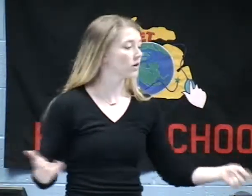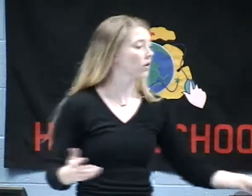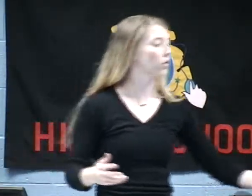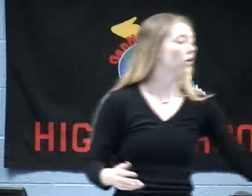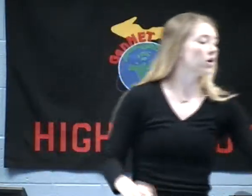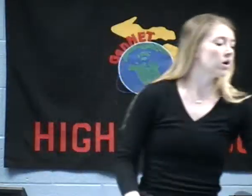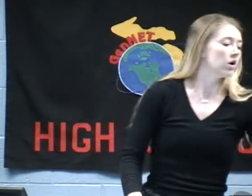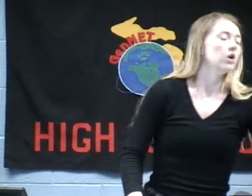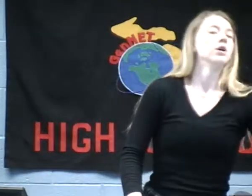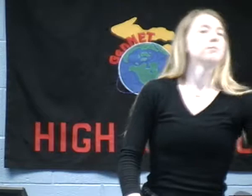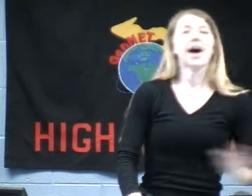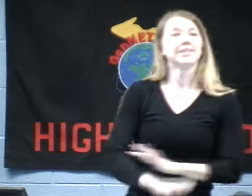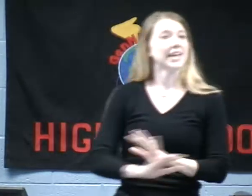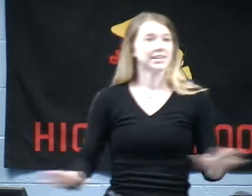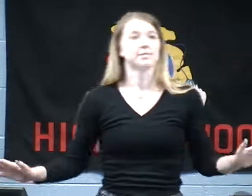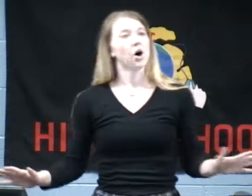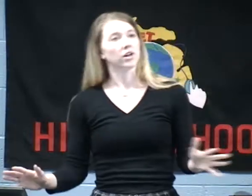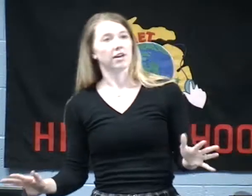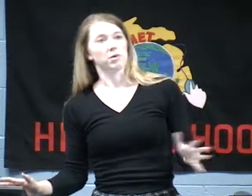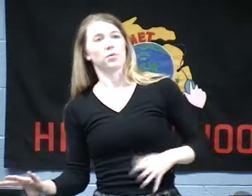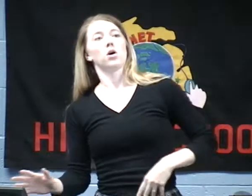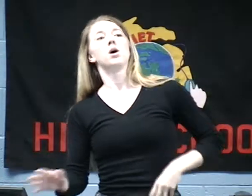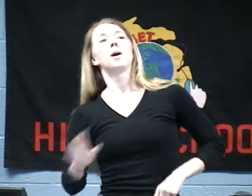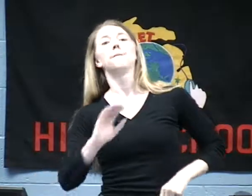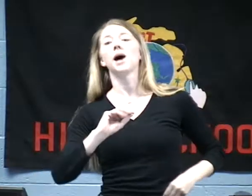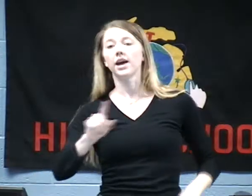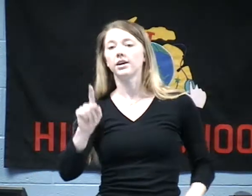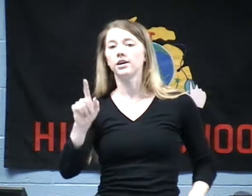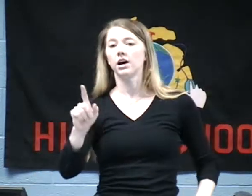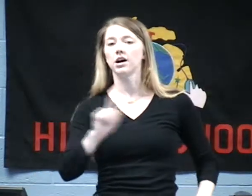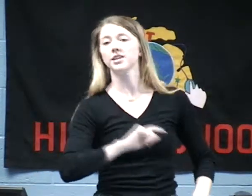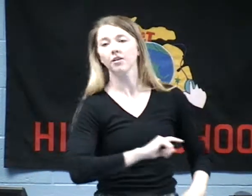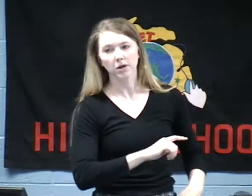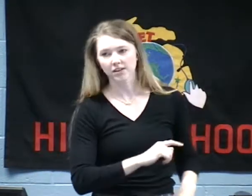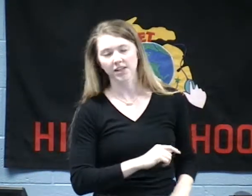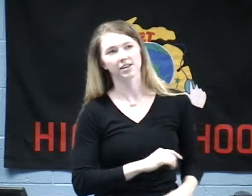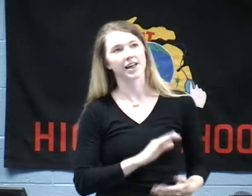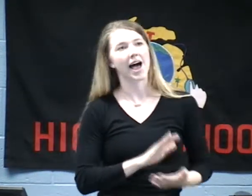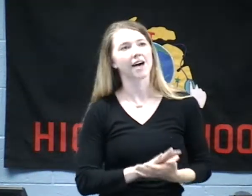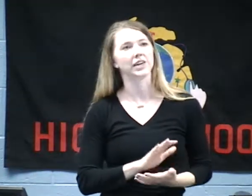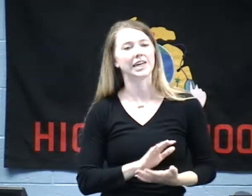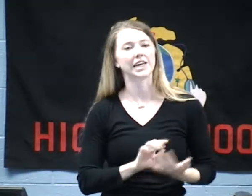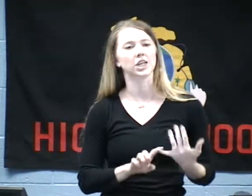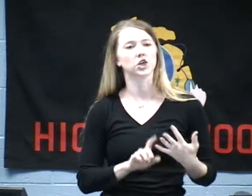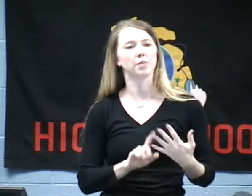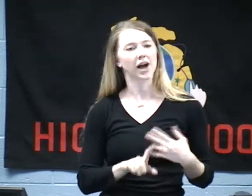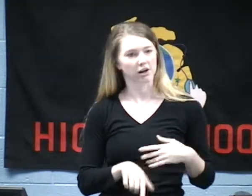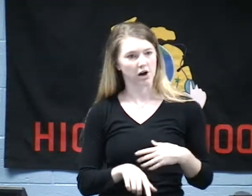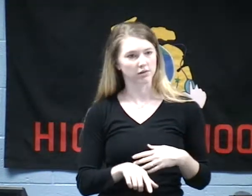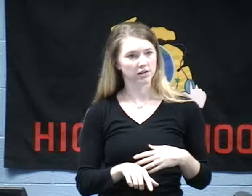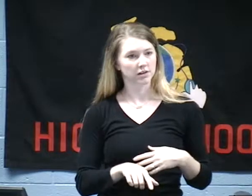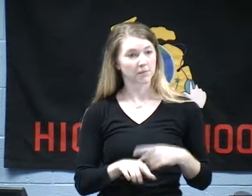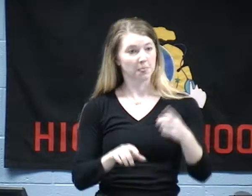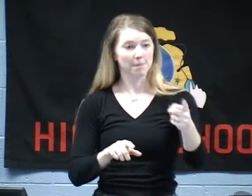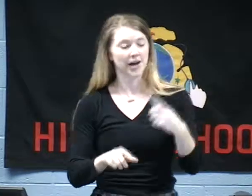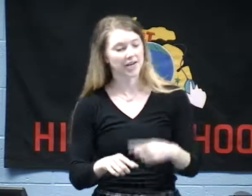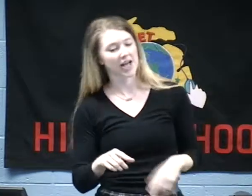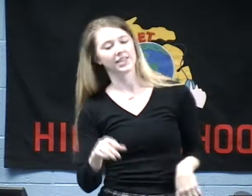So, not saying this about all deaf people, but a deaf person that doesn't have an English background might not see